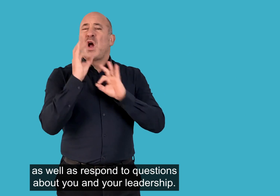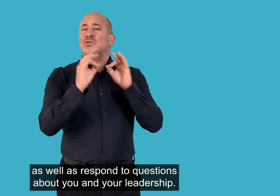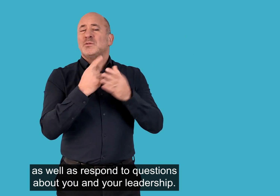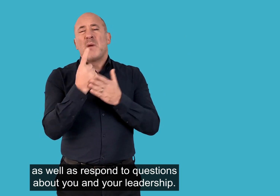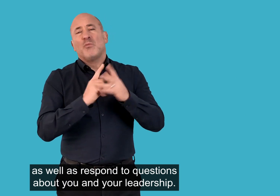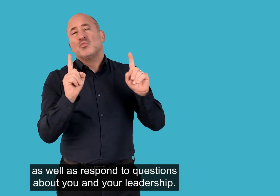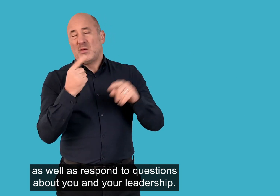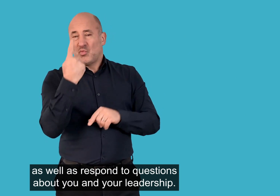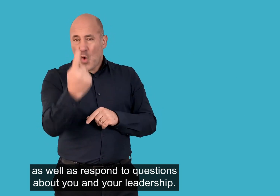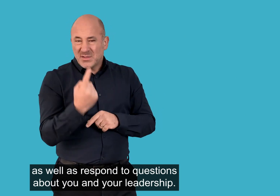and your leadership.